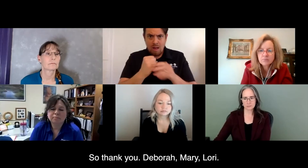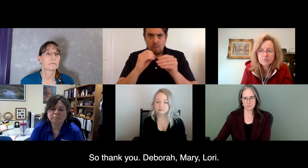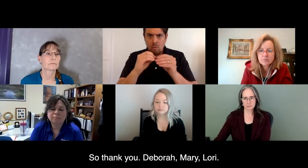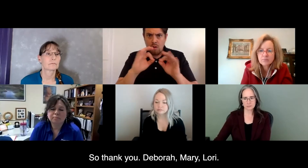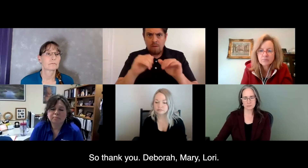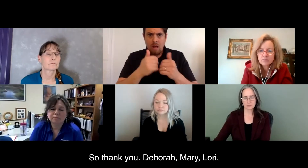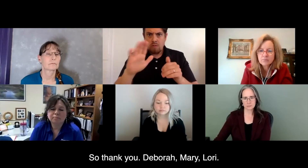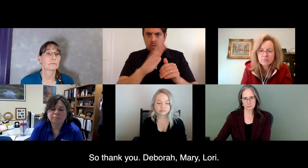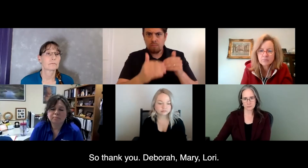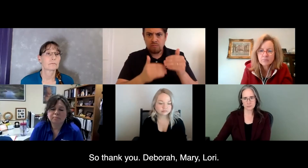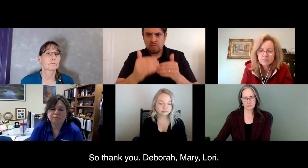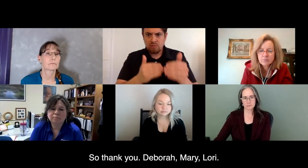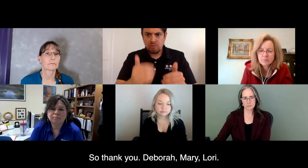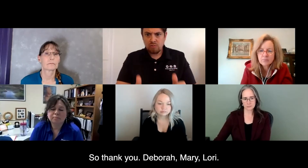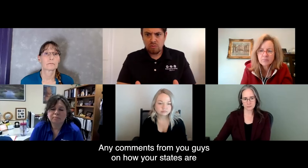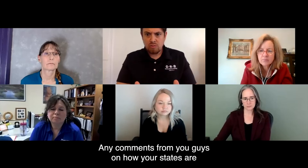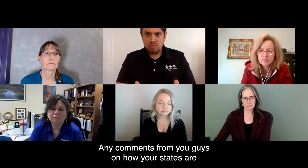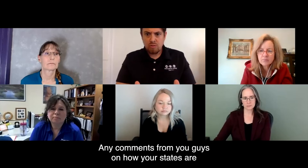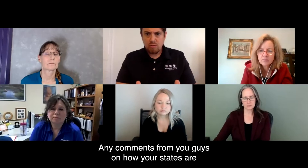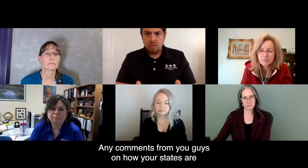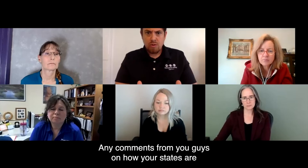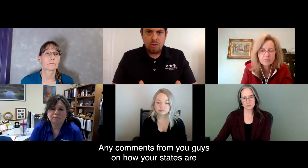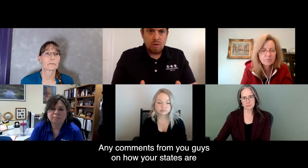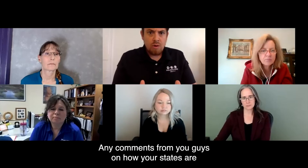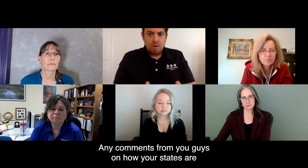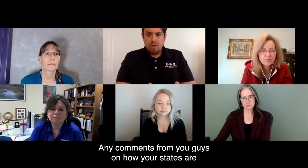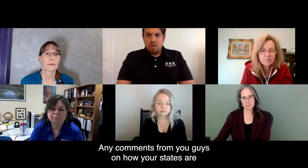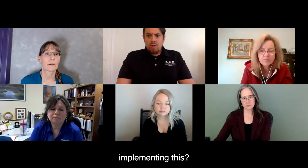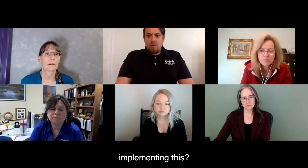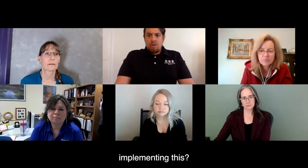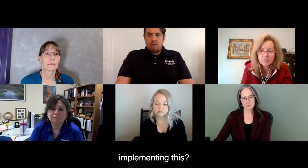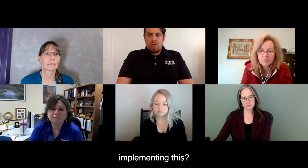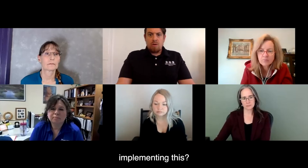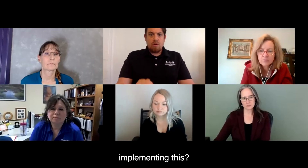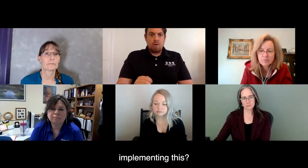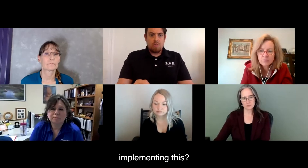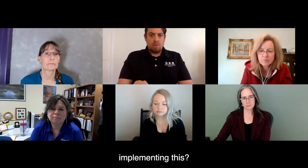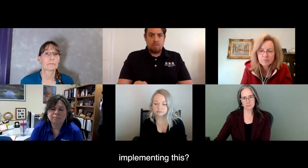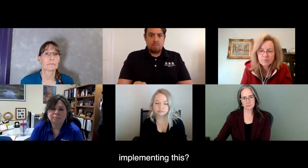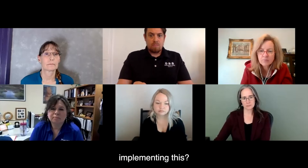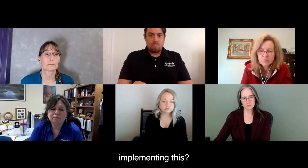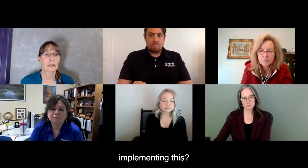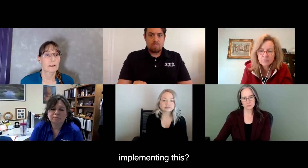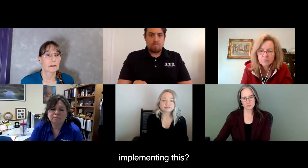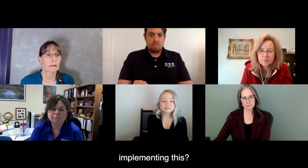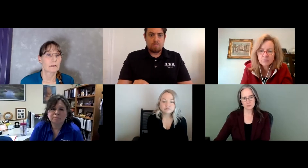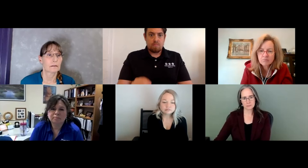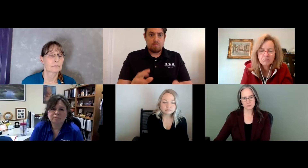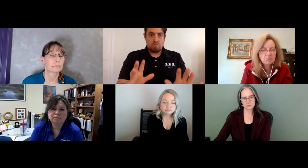you. Deborah, Mary, Lori, any comments from you guys on how your states are implementing this?